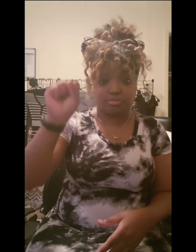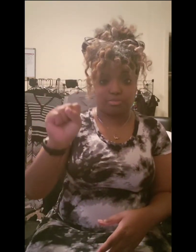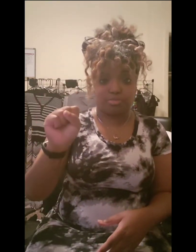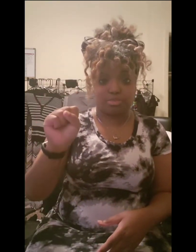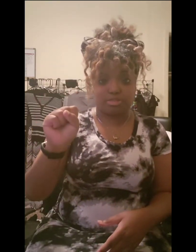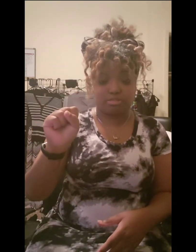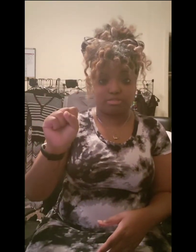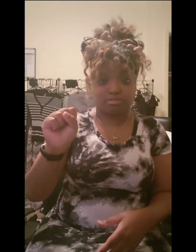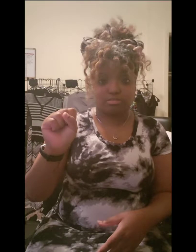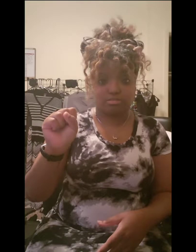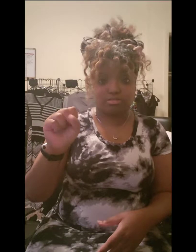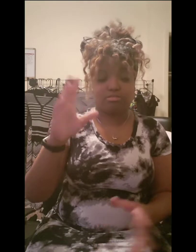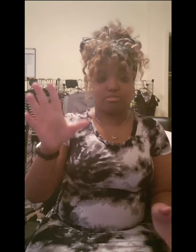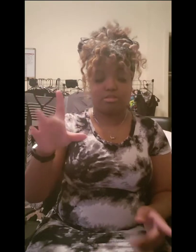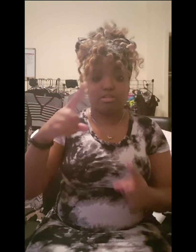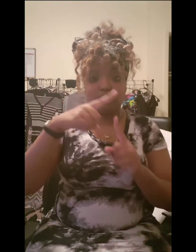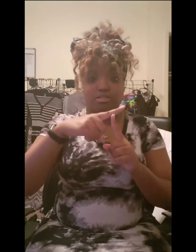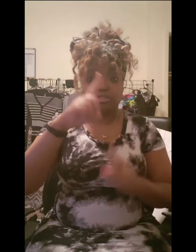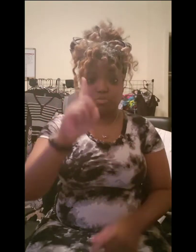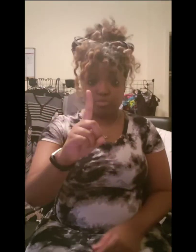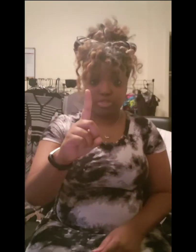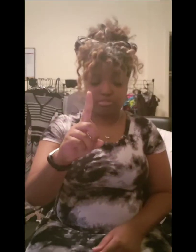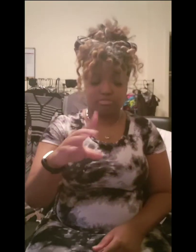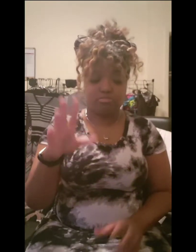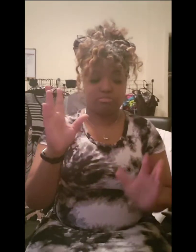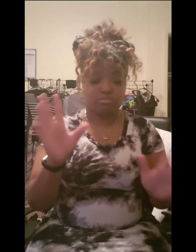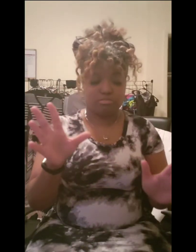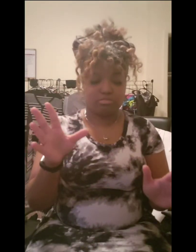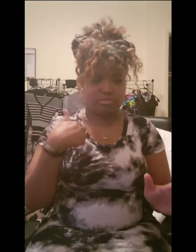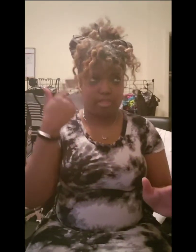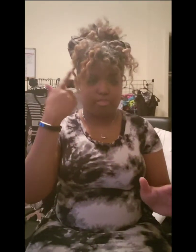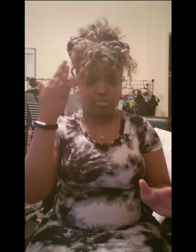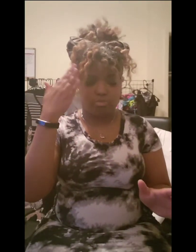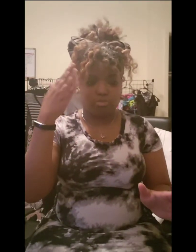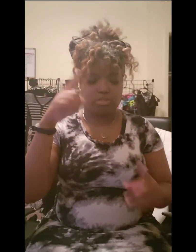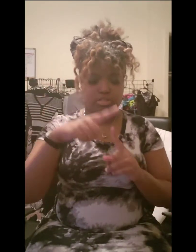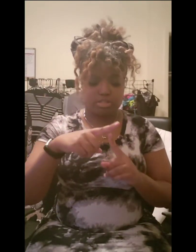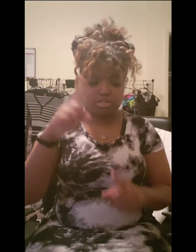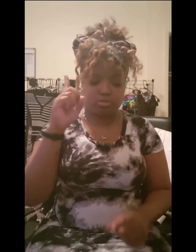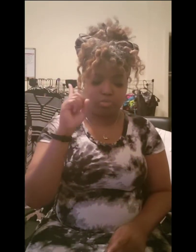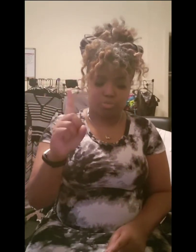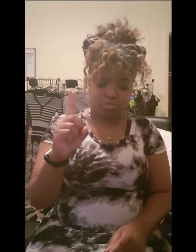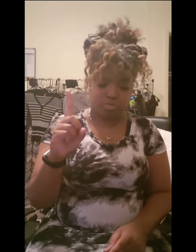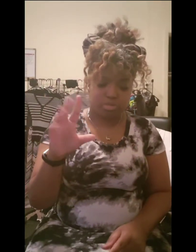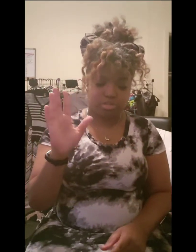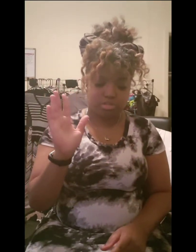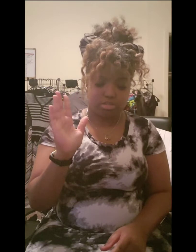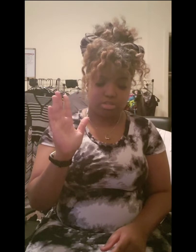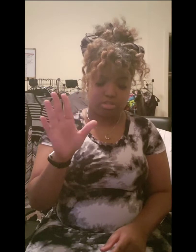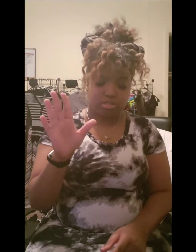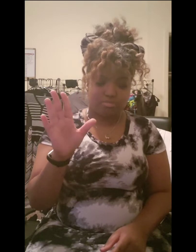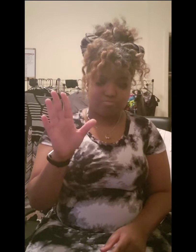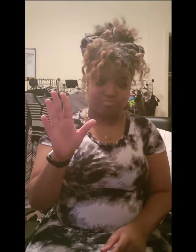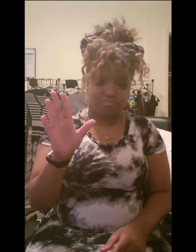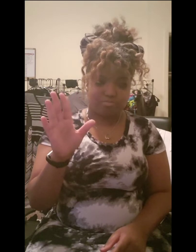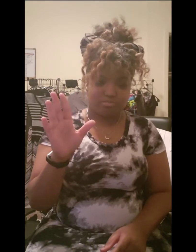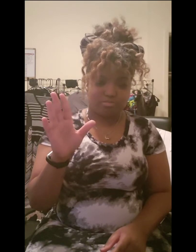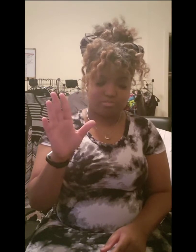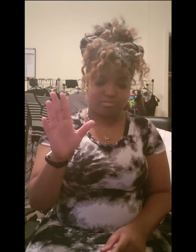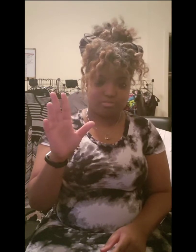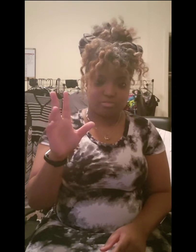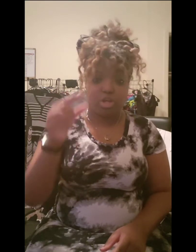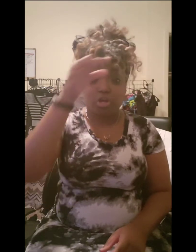Now, there are 4 types of Waardenburg syndrome. Now, type 1 is